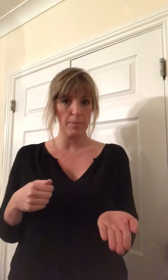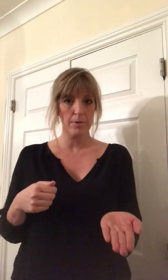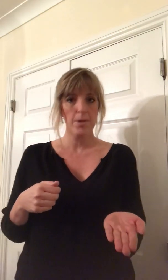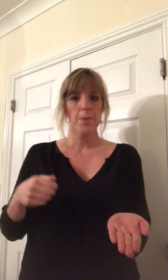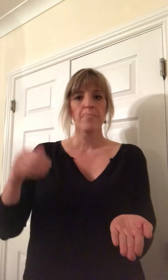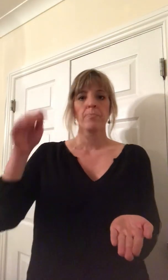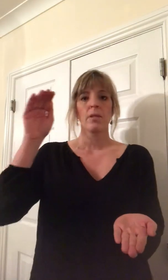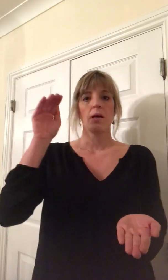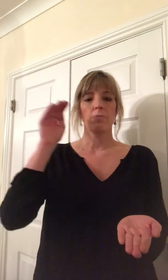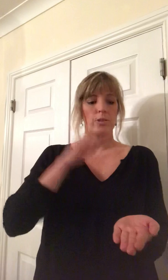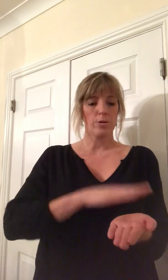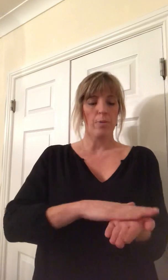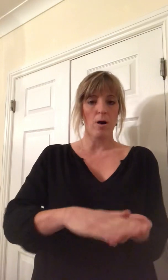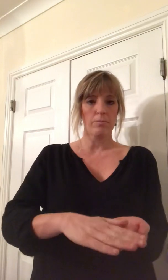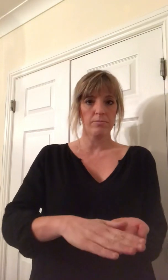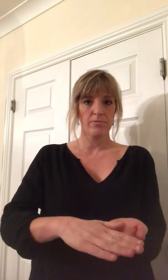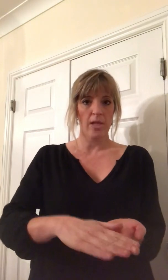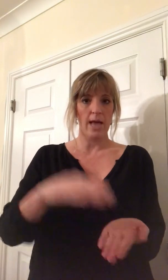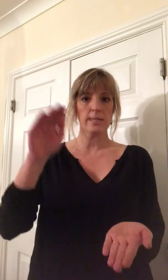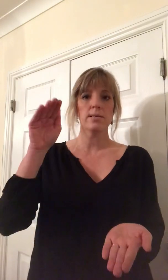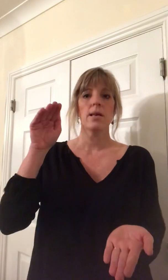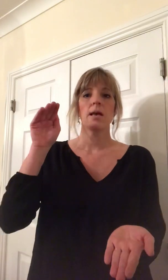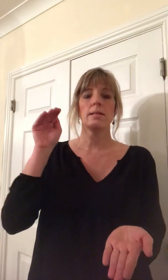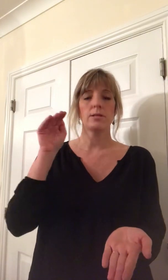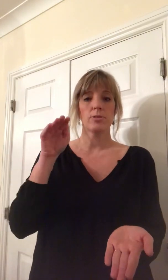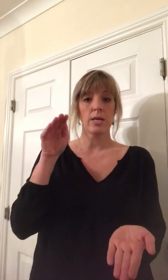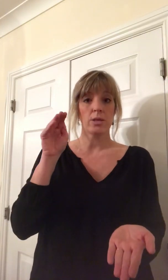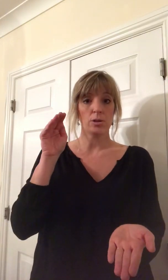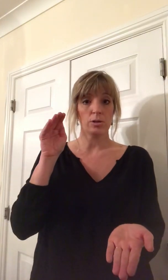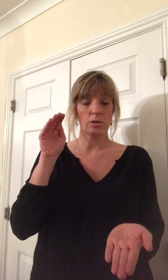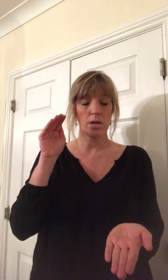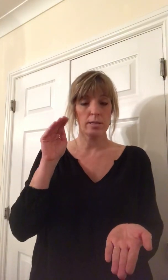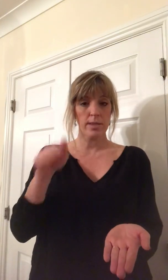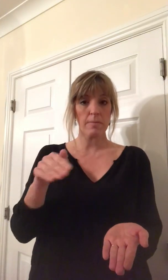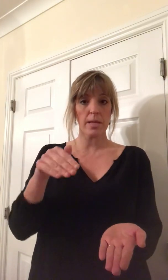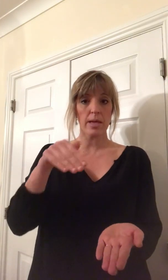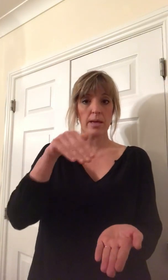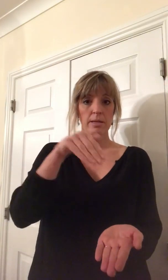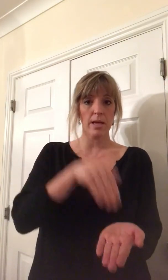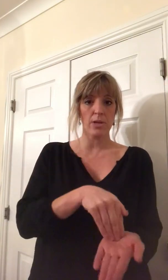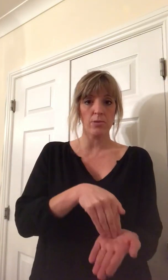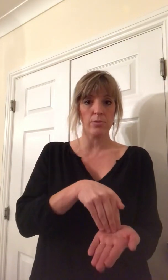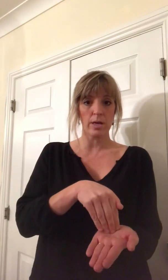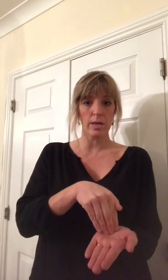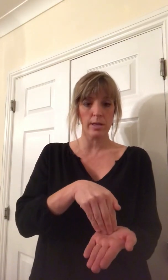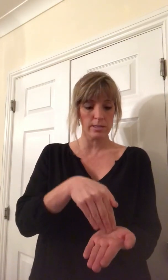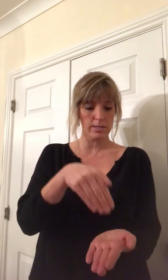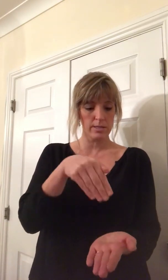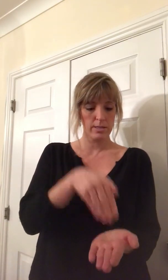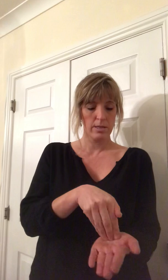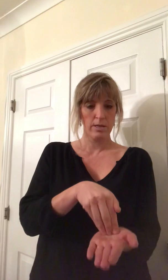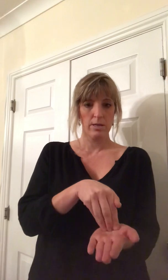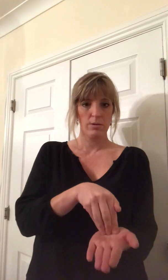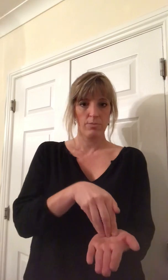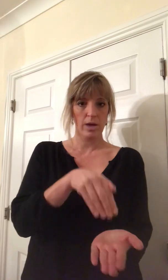up with your palm flat, and then you take your dominant hand and you hit it